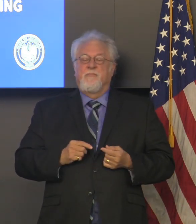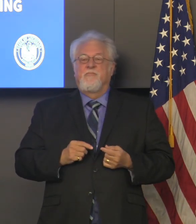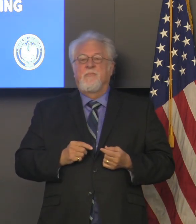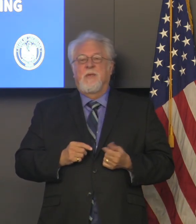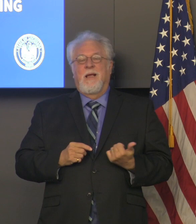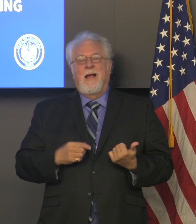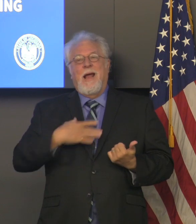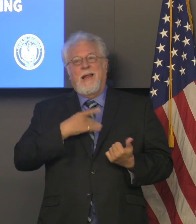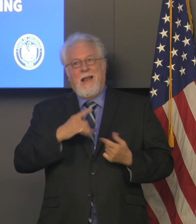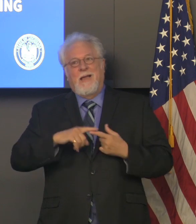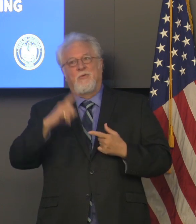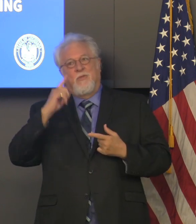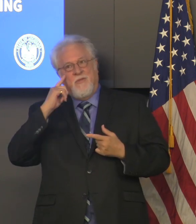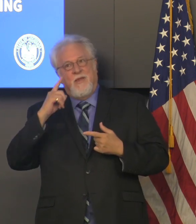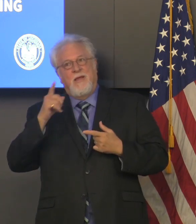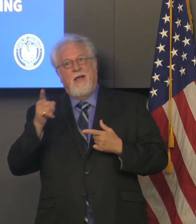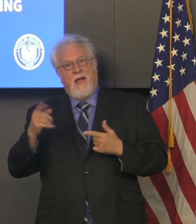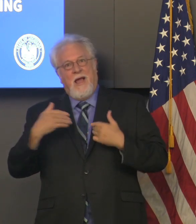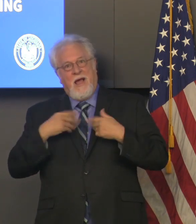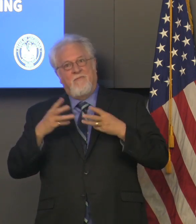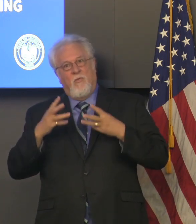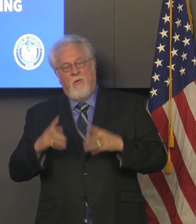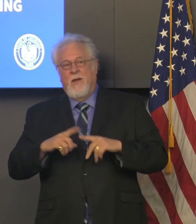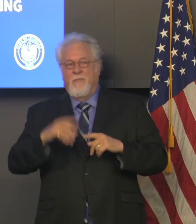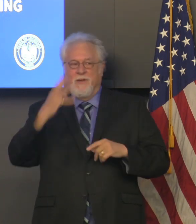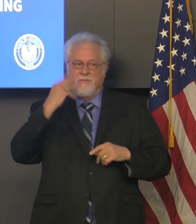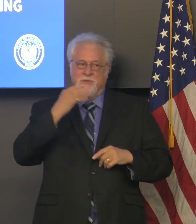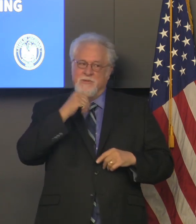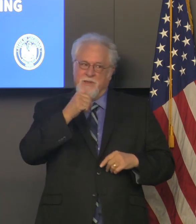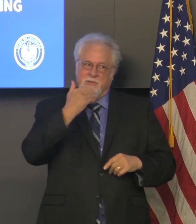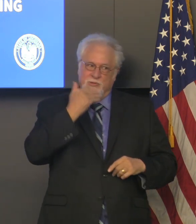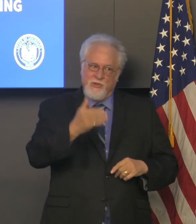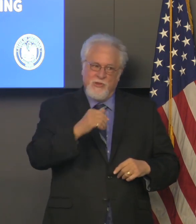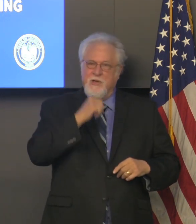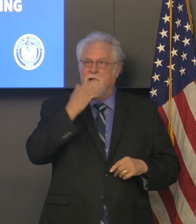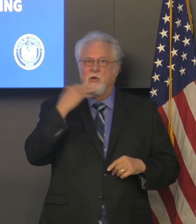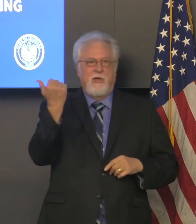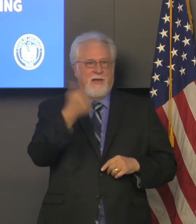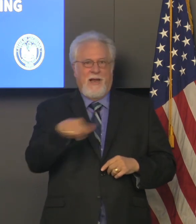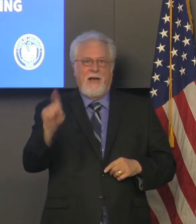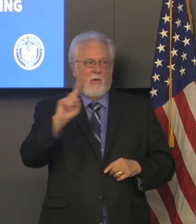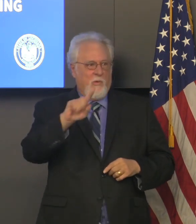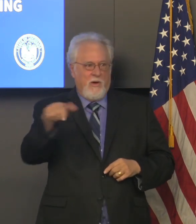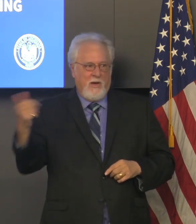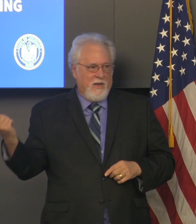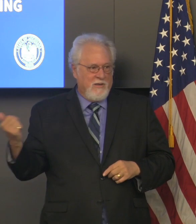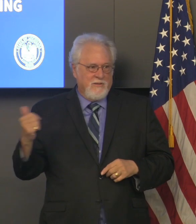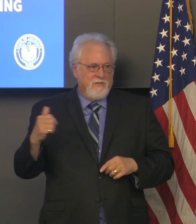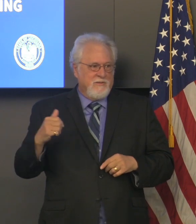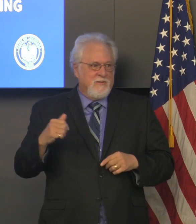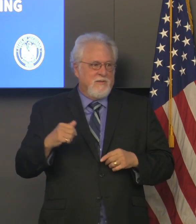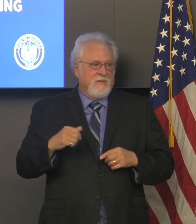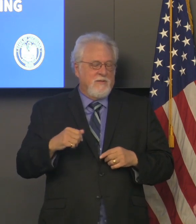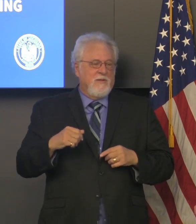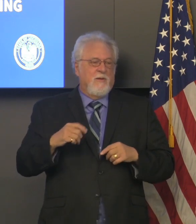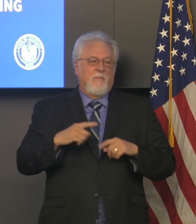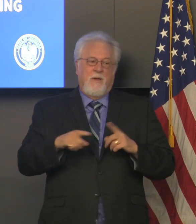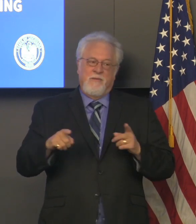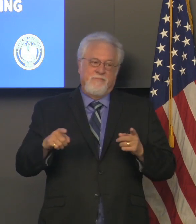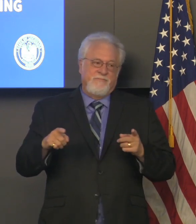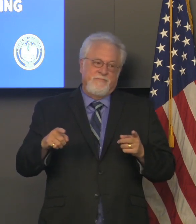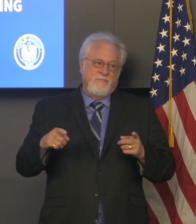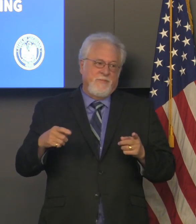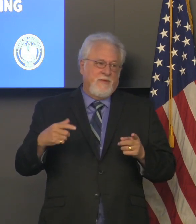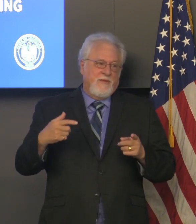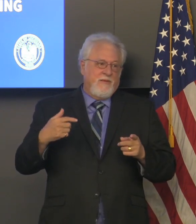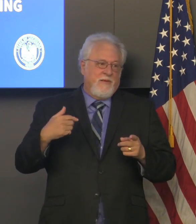I'd like to believe there's a way to do that. Our experience wasn't good here. It wasn't good anywhere else around the country. But we're